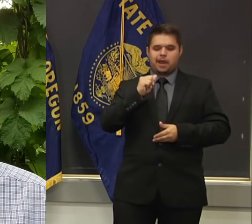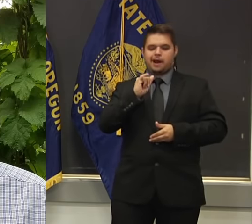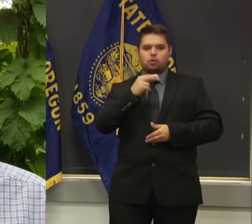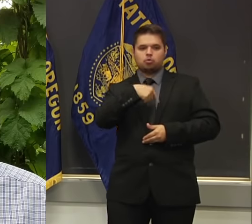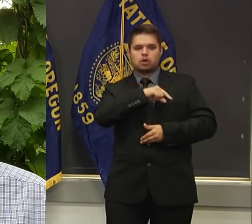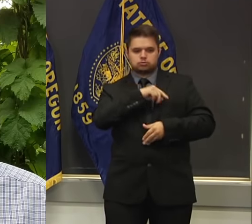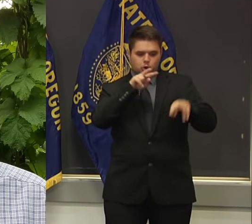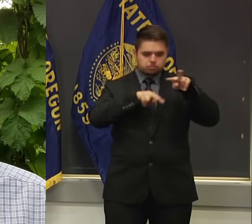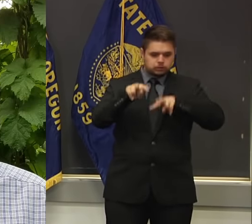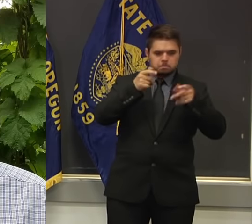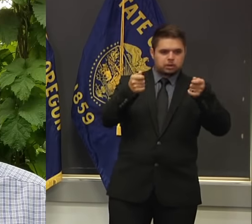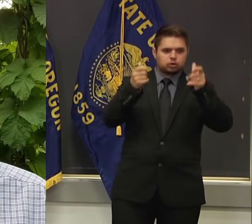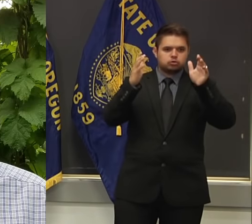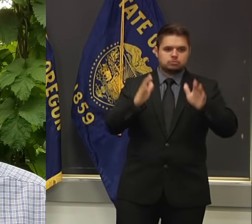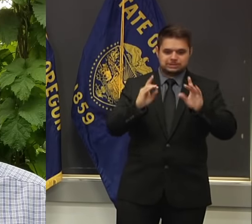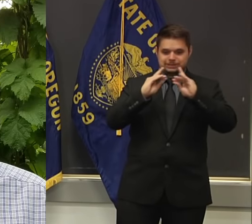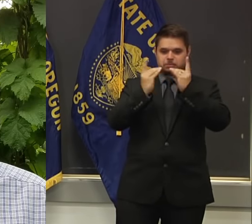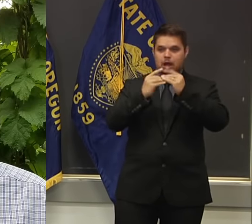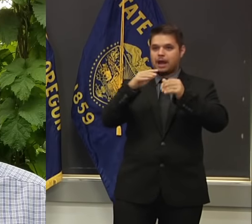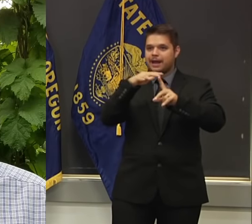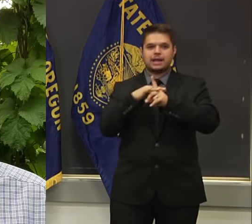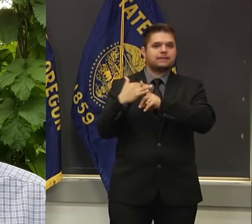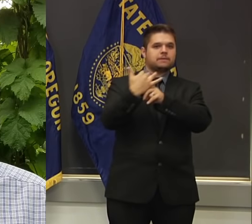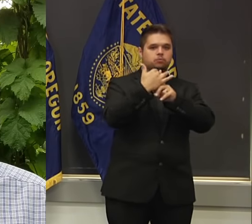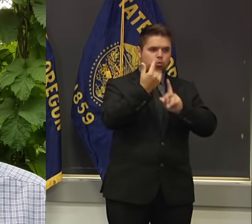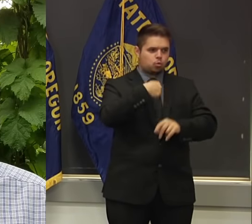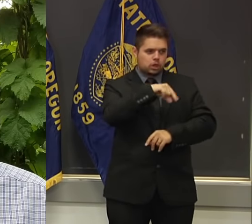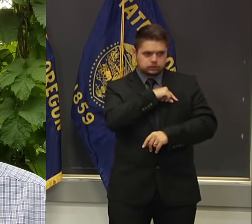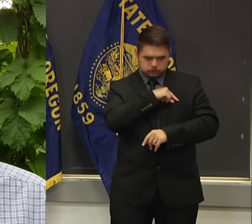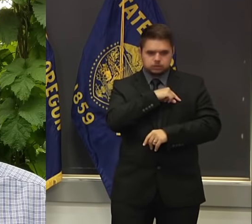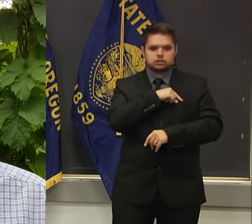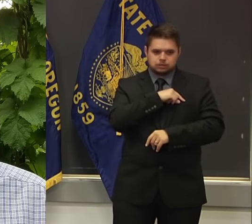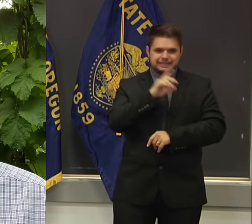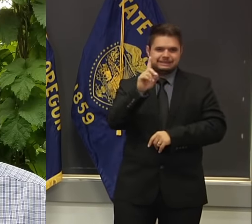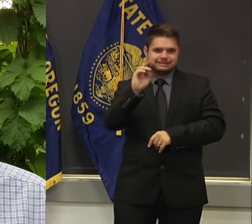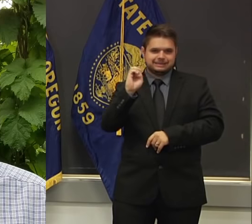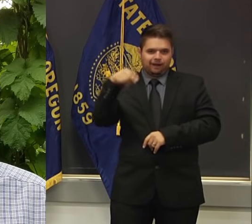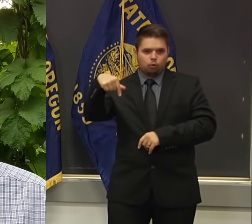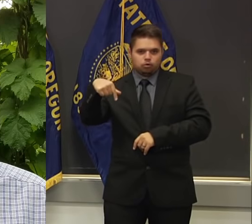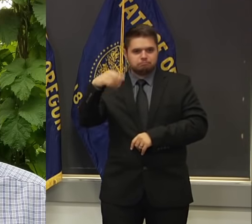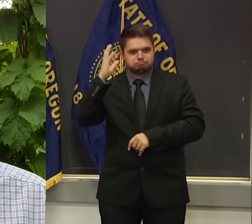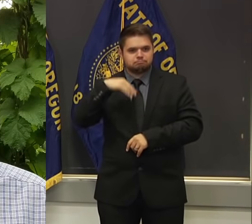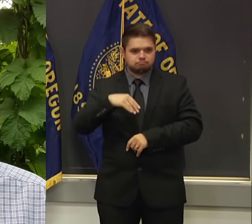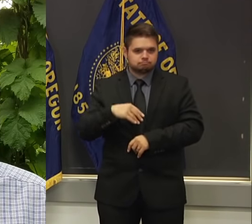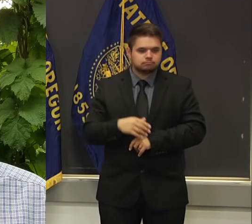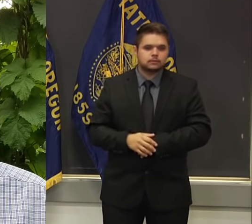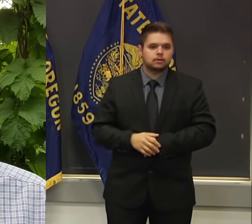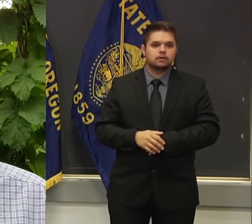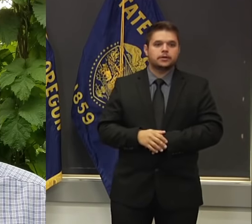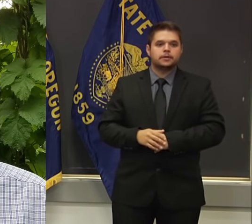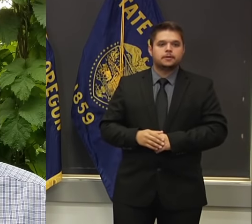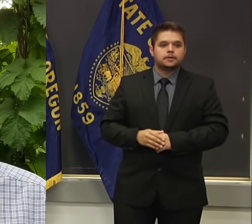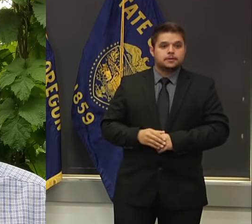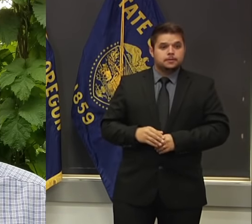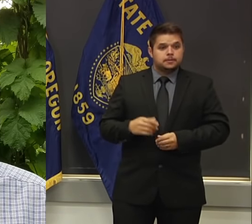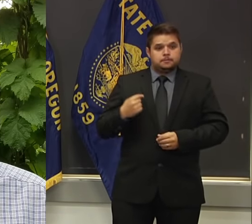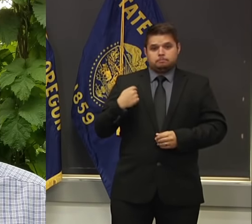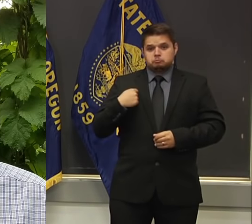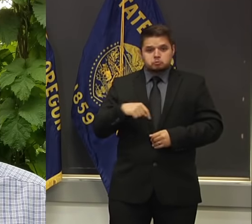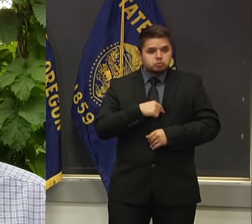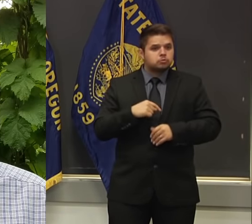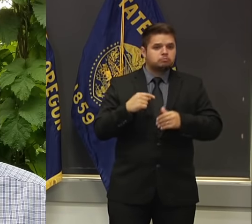the Department of Environmental Quality. And as Gabriella mentioned, we do have some good news. Conditions are improving